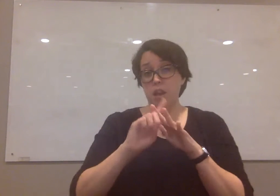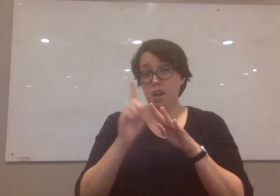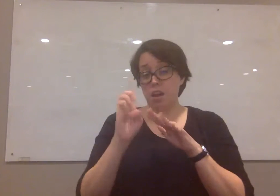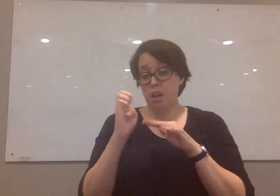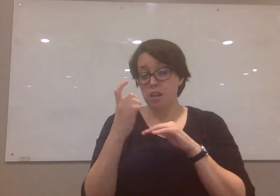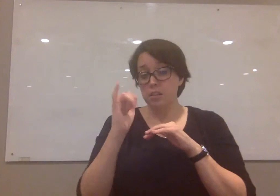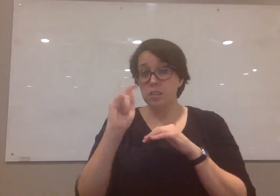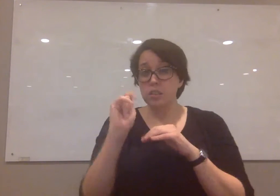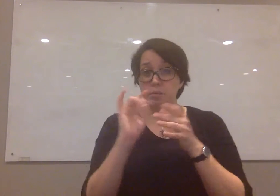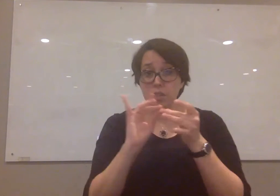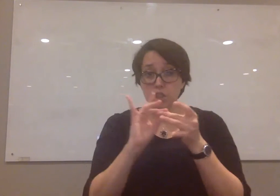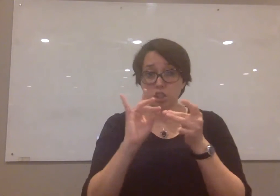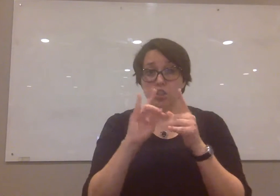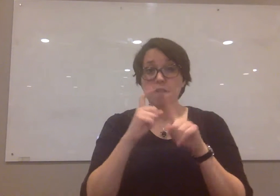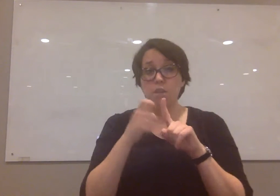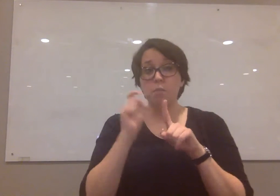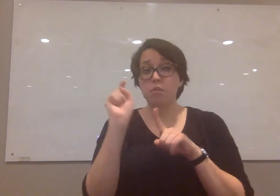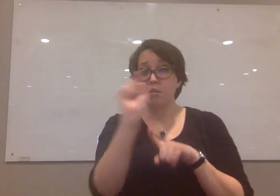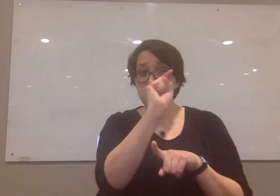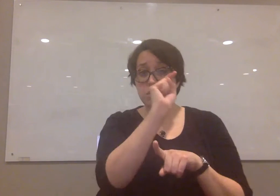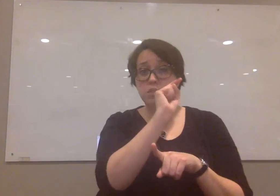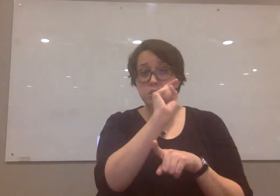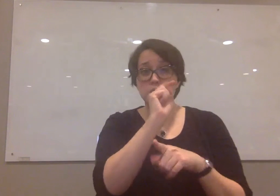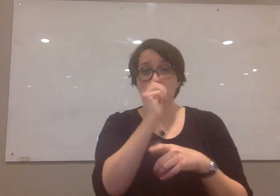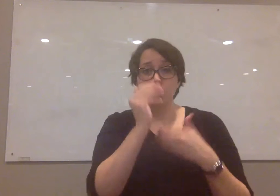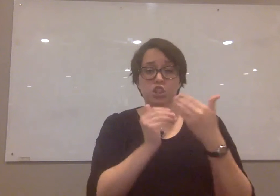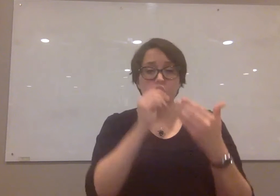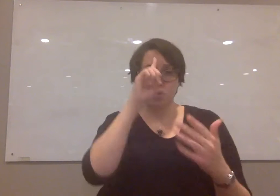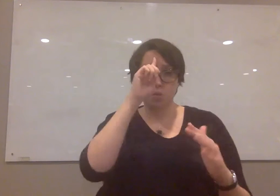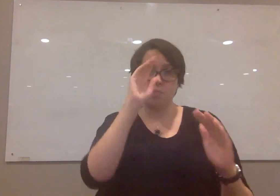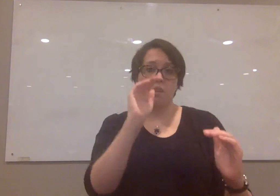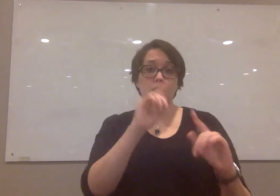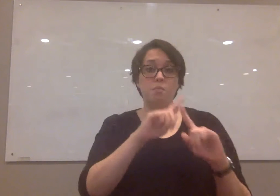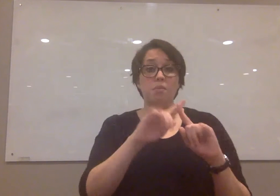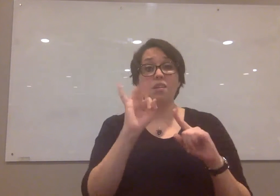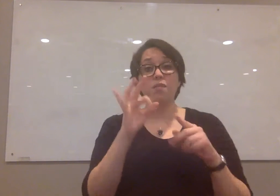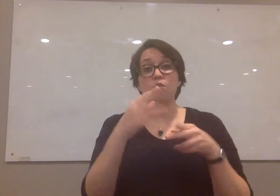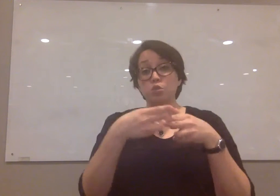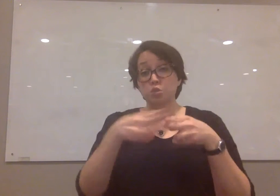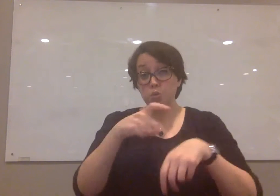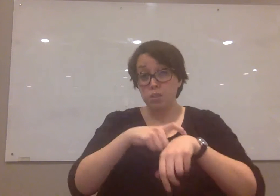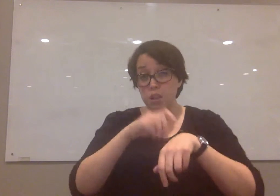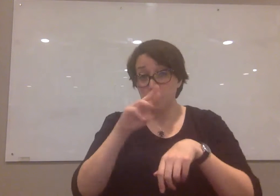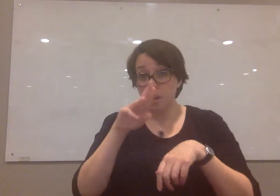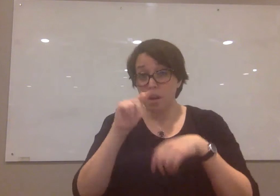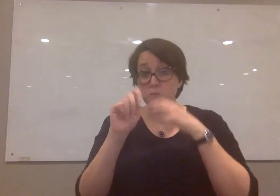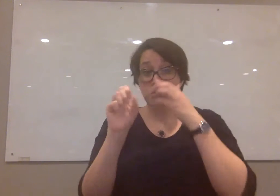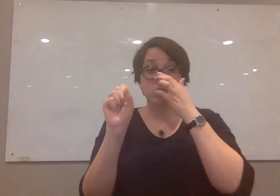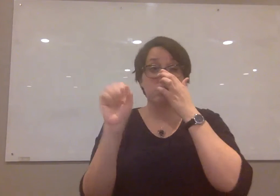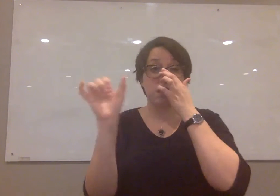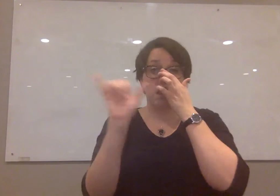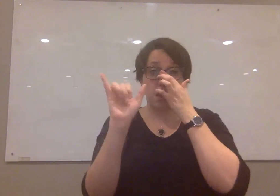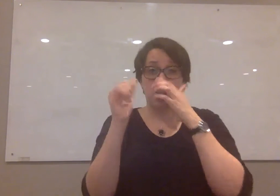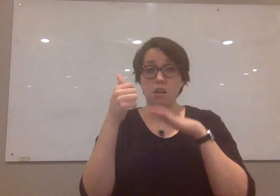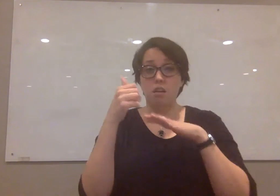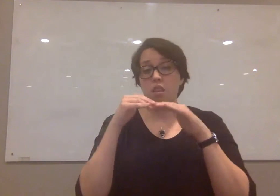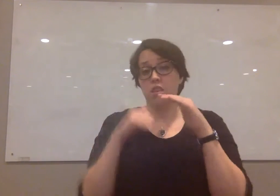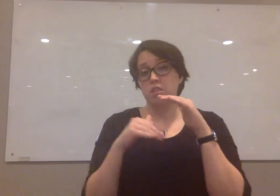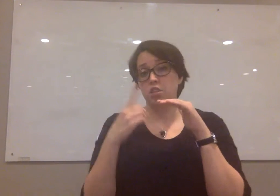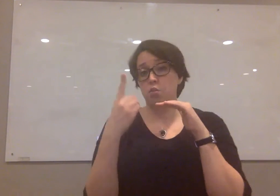from. But if you're setting very short timeouts, like, I don't know, under a second, because remember the timeouts are in milliseconds,